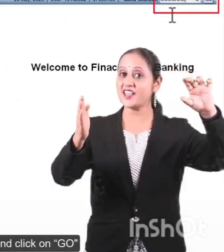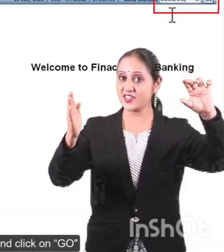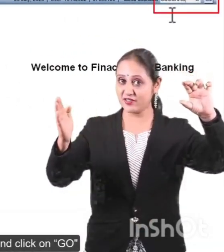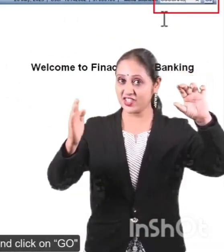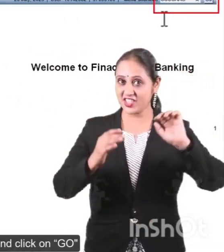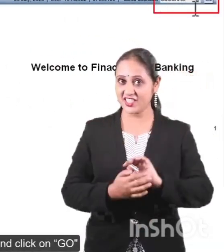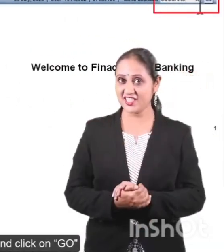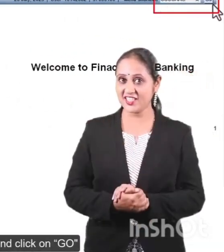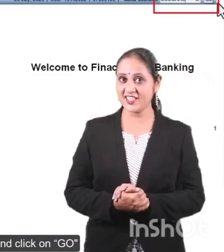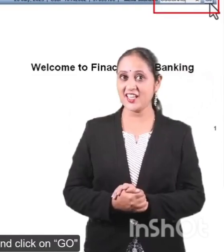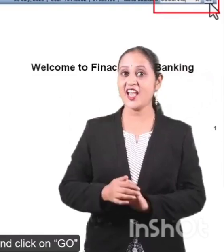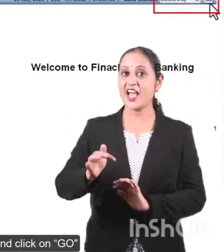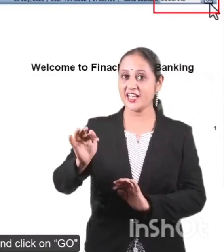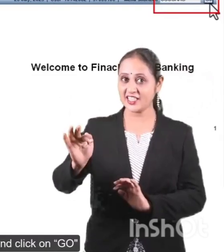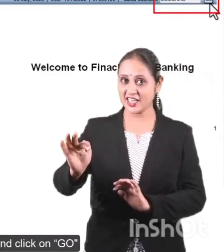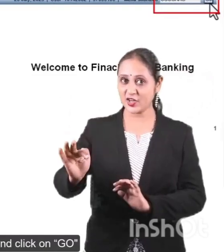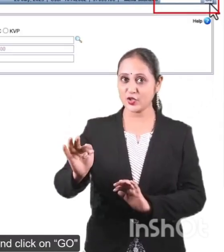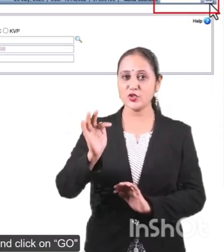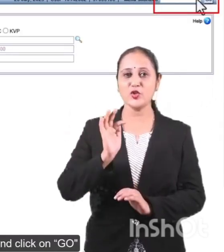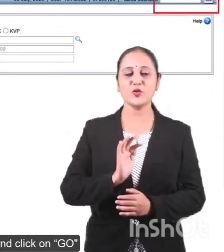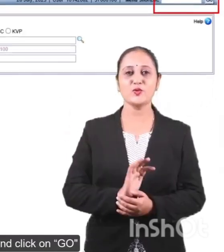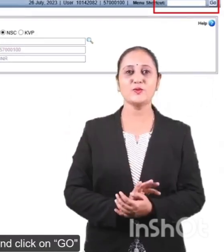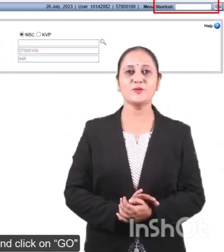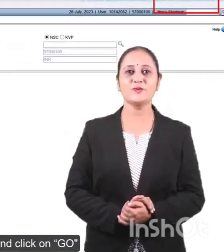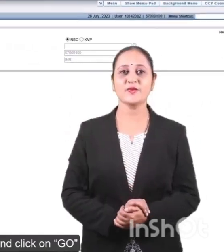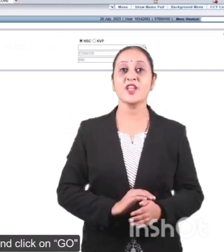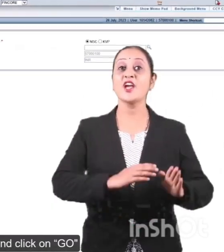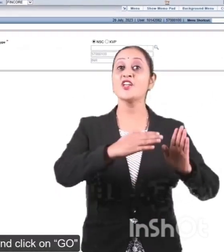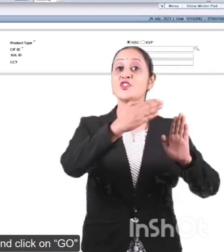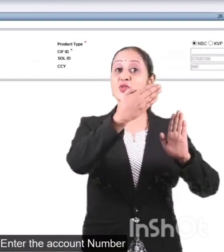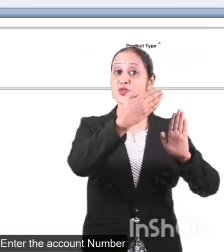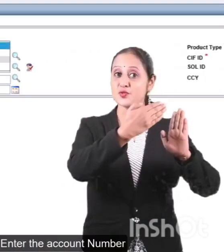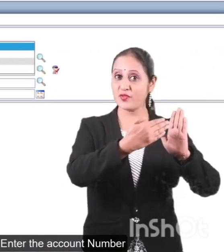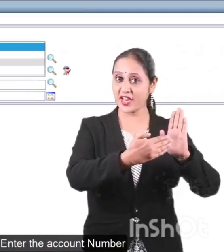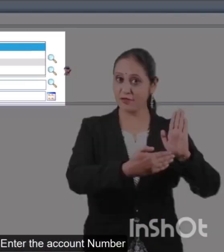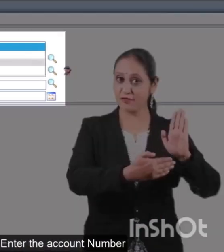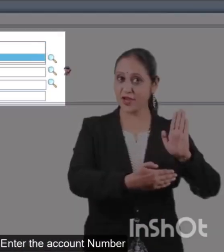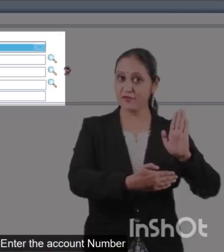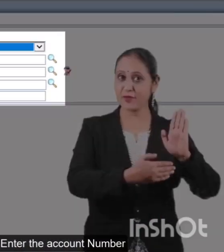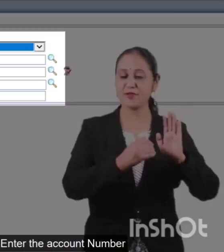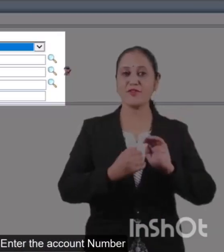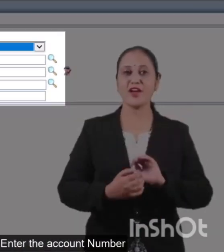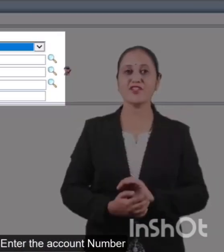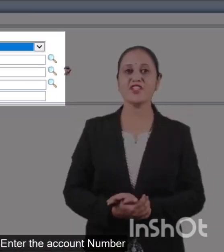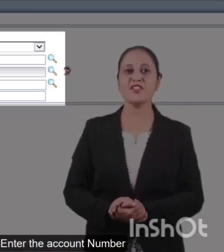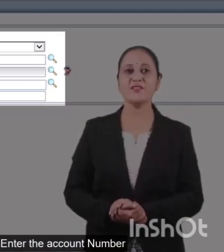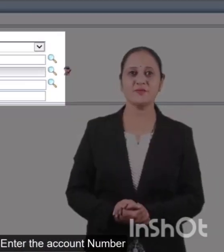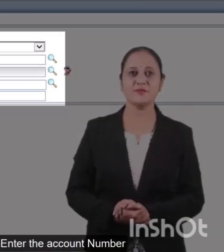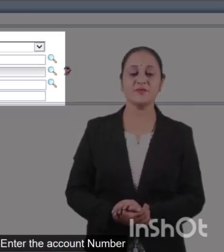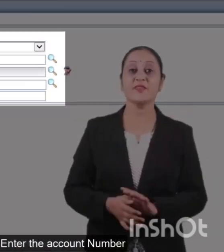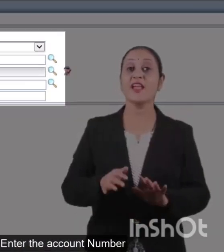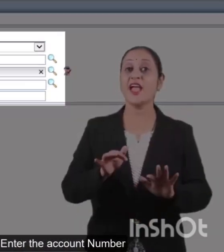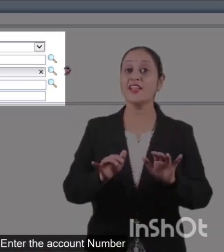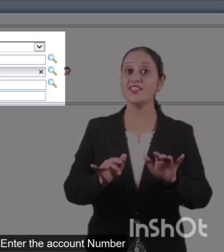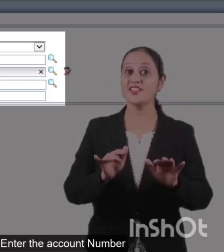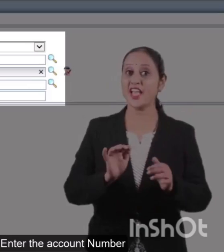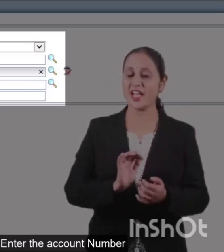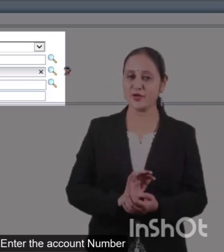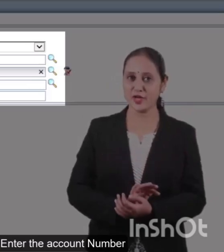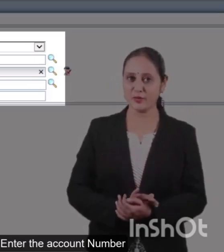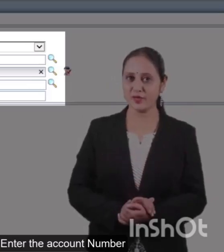menu CSC CAAC and click on Go. Choose Verify from the